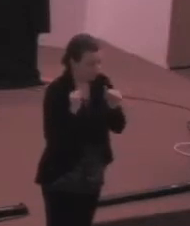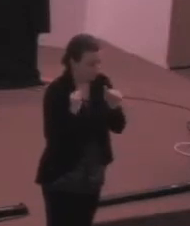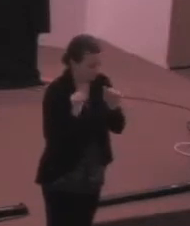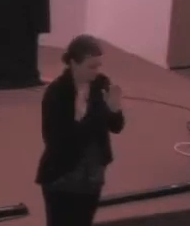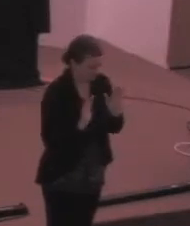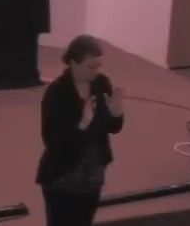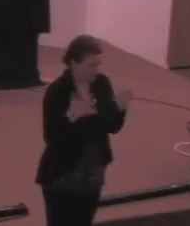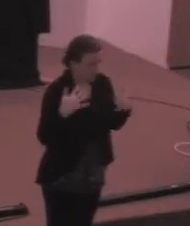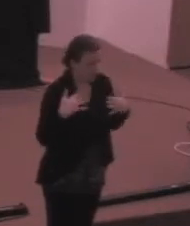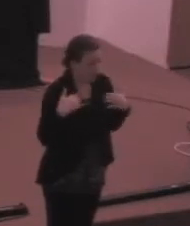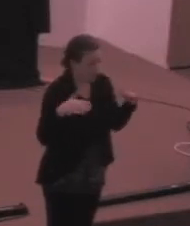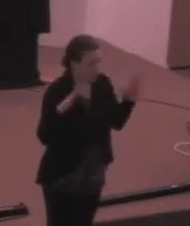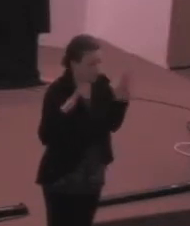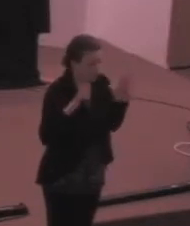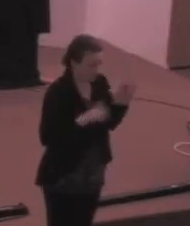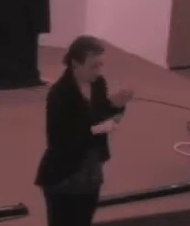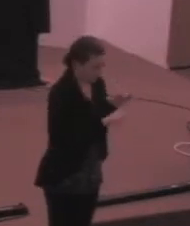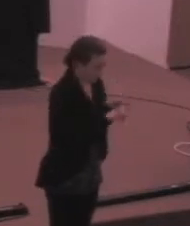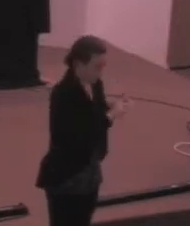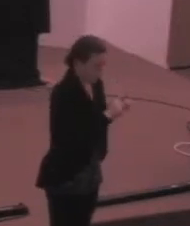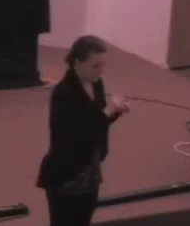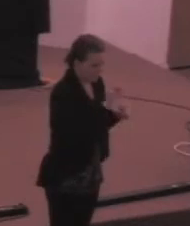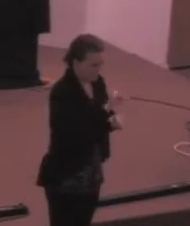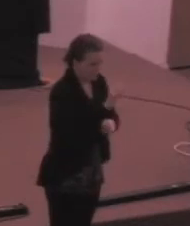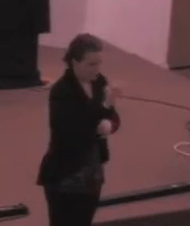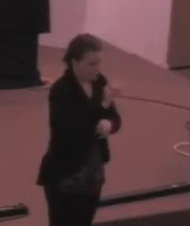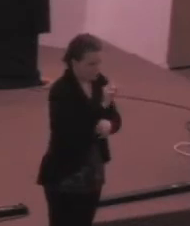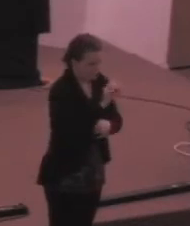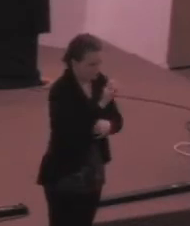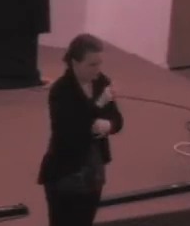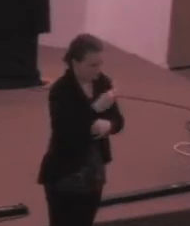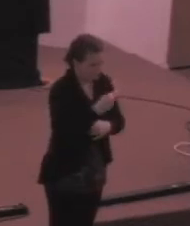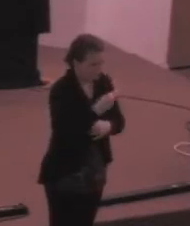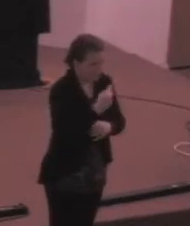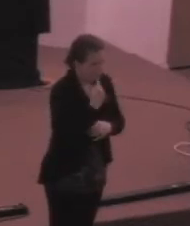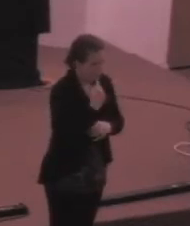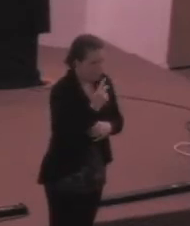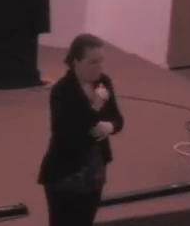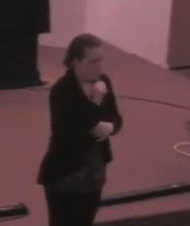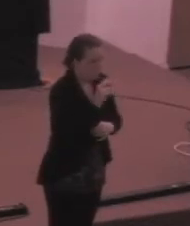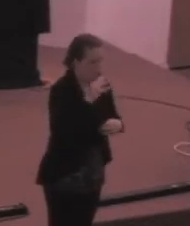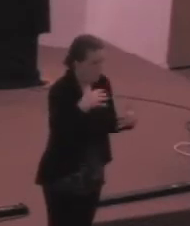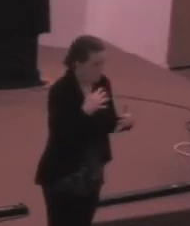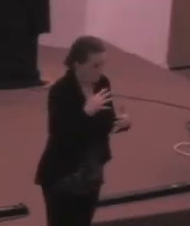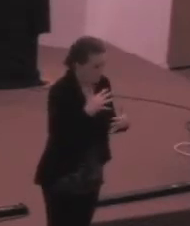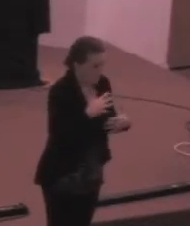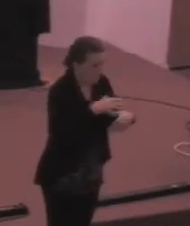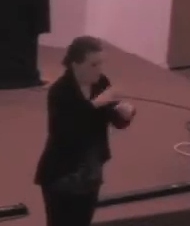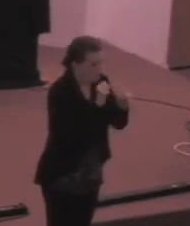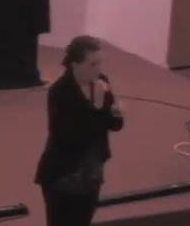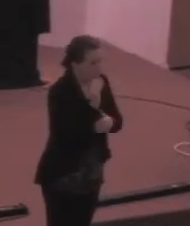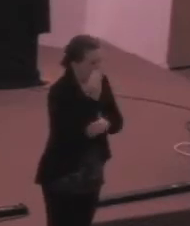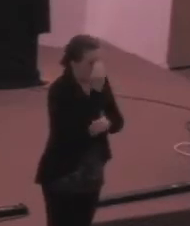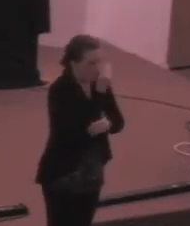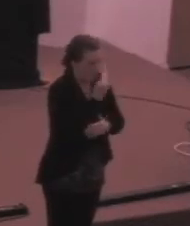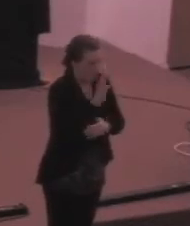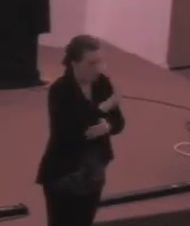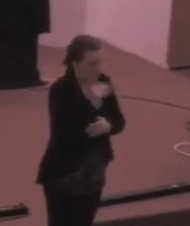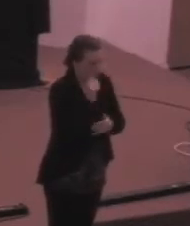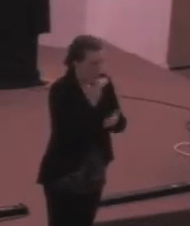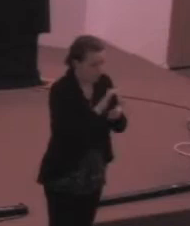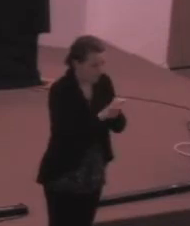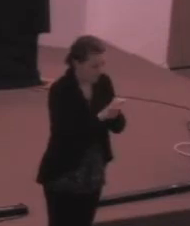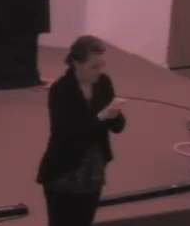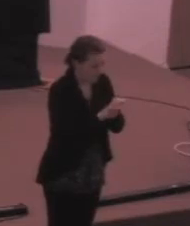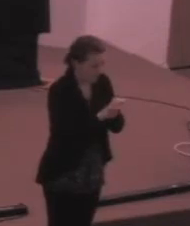to Joseph. "Joseph, son of David, do not be afraid to take Mary home as your wife, because what is